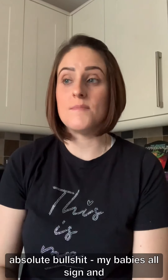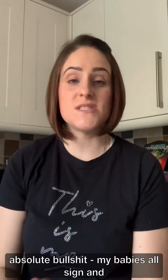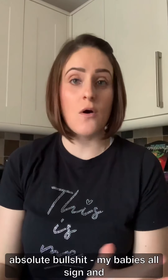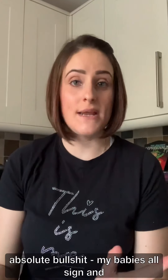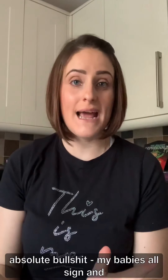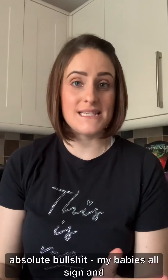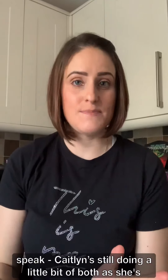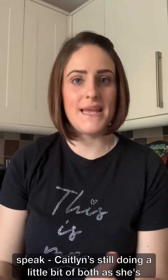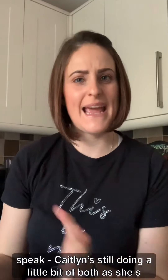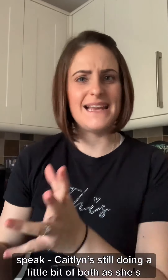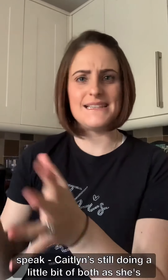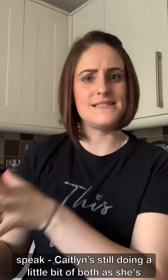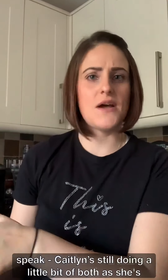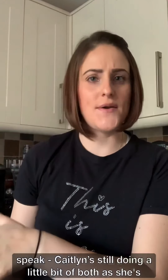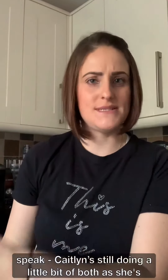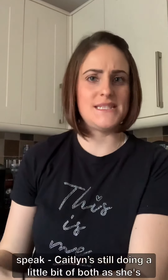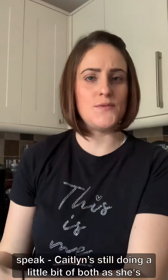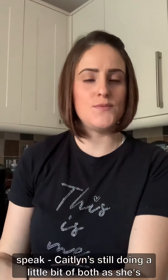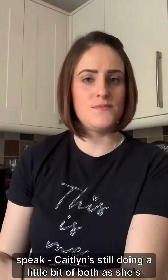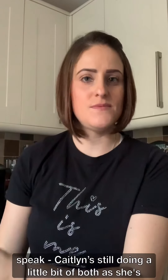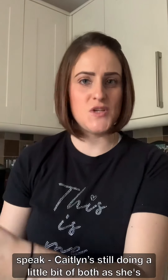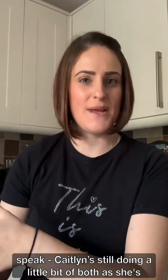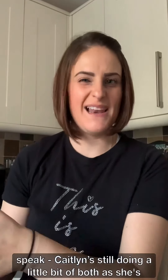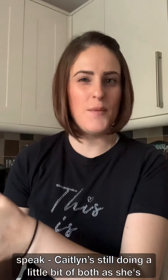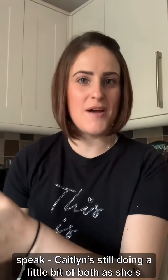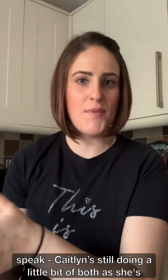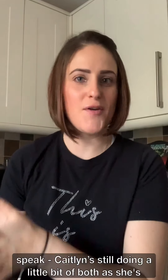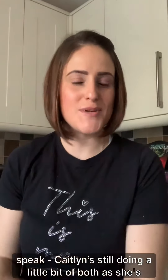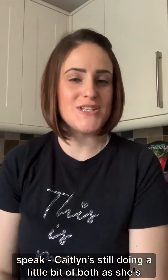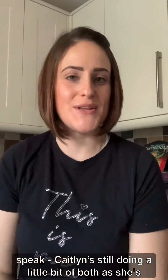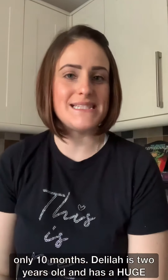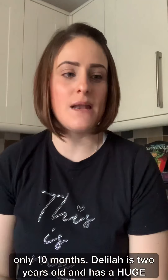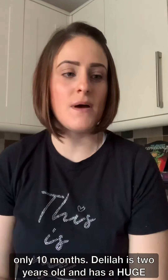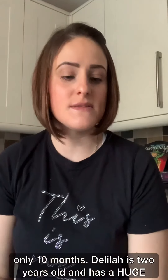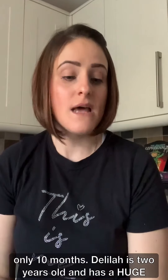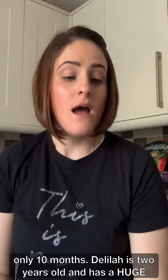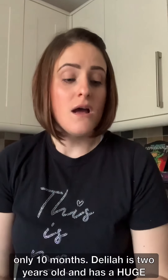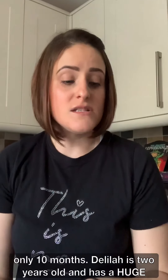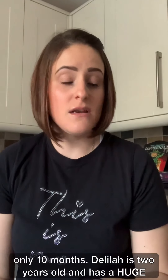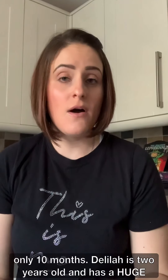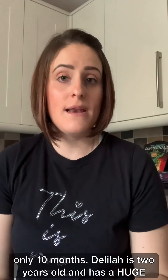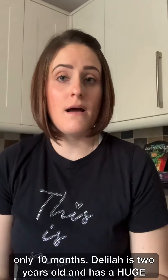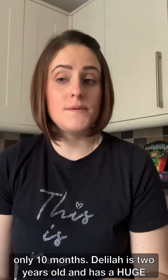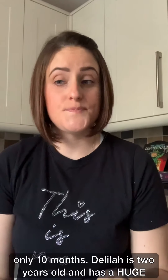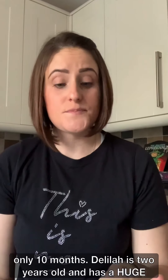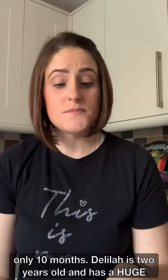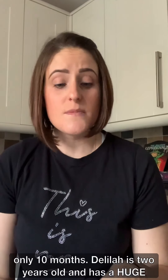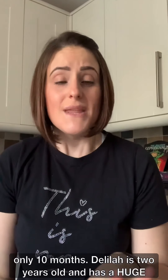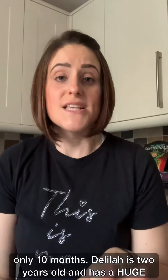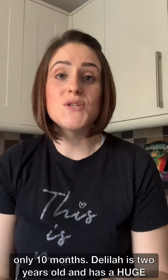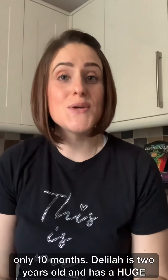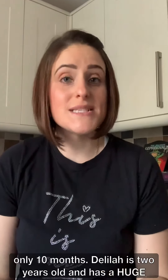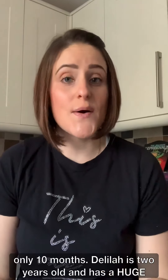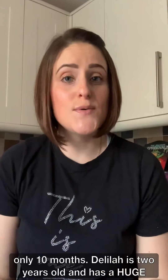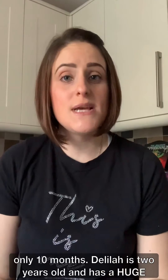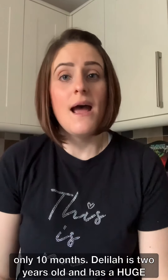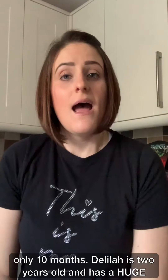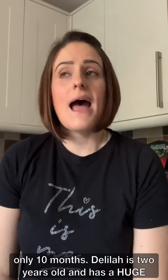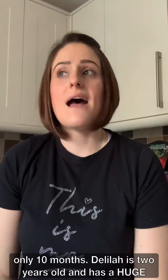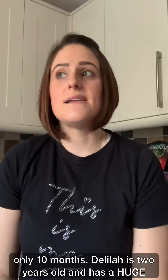sign and speak Caitlin's still doing a little bit of both but she's only 10 months Delilah is two years old and